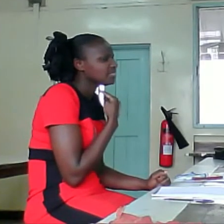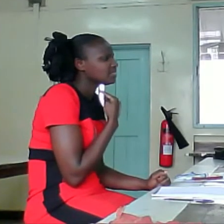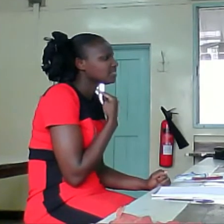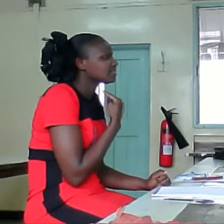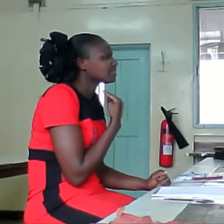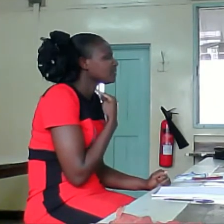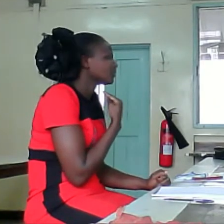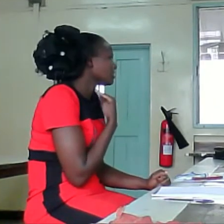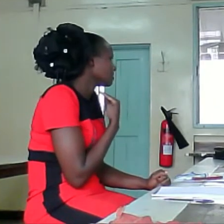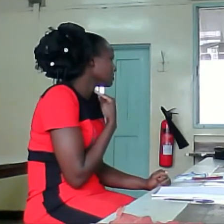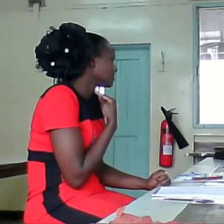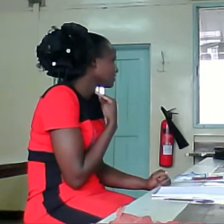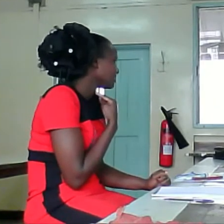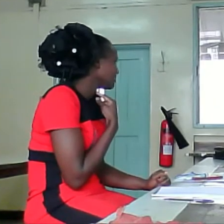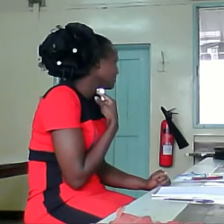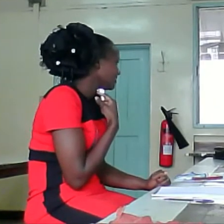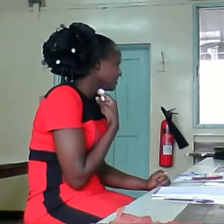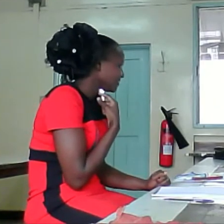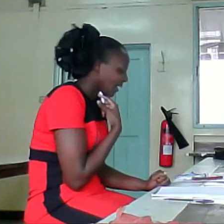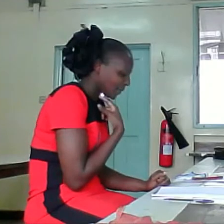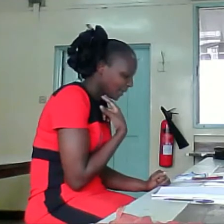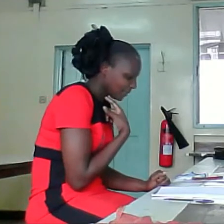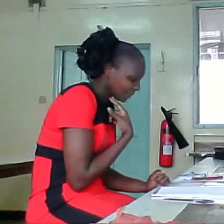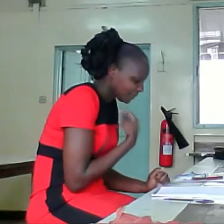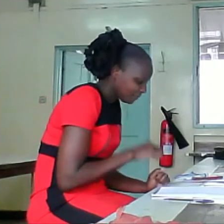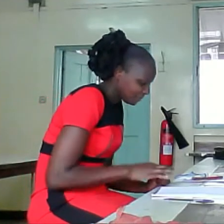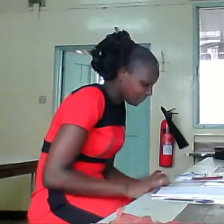it continent? Sawa?